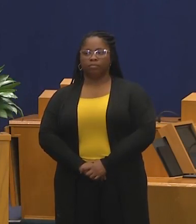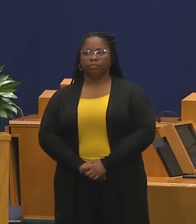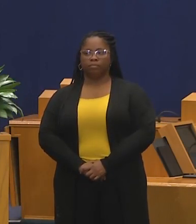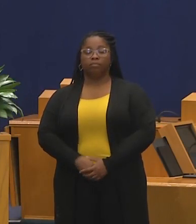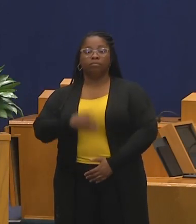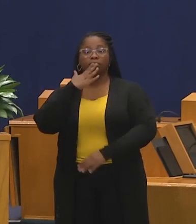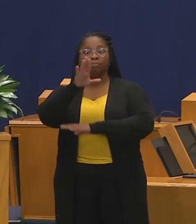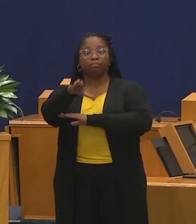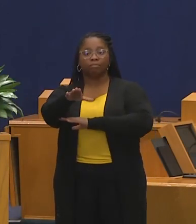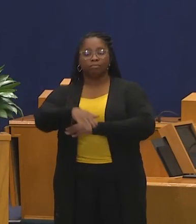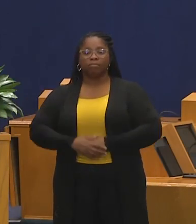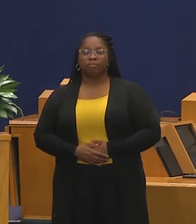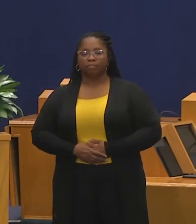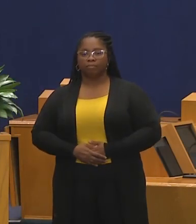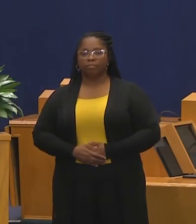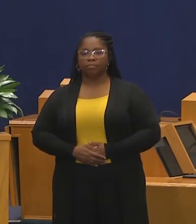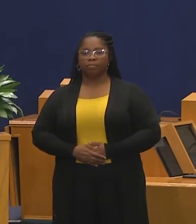Good afternoon.